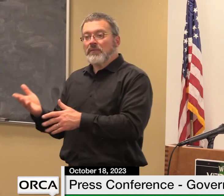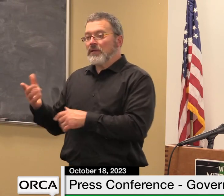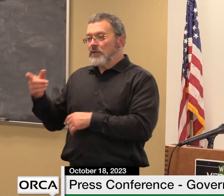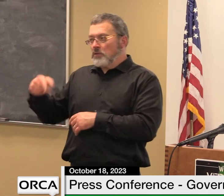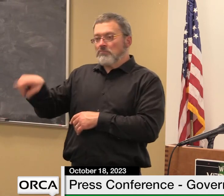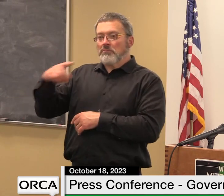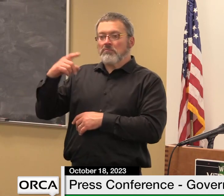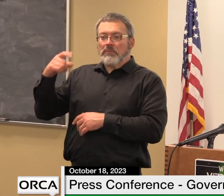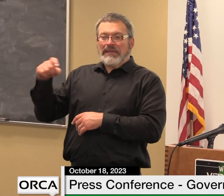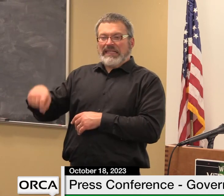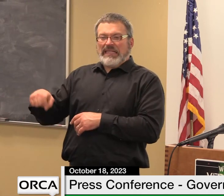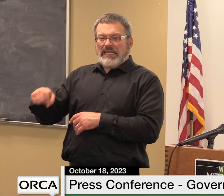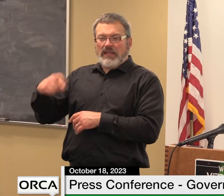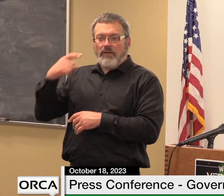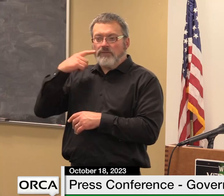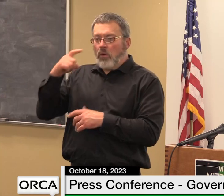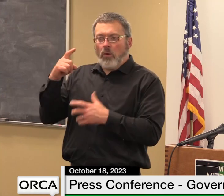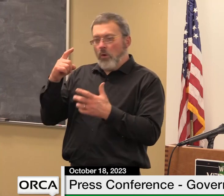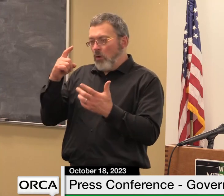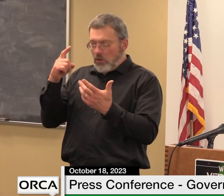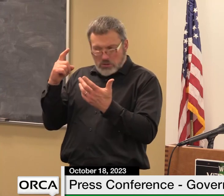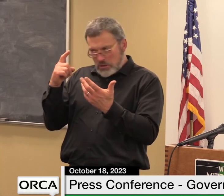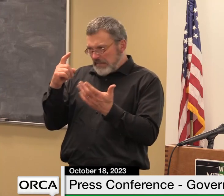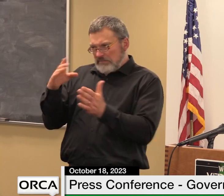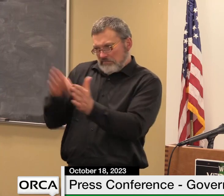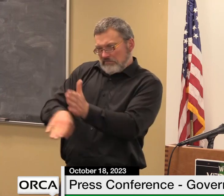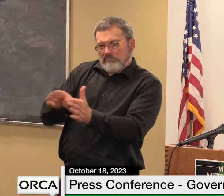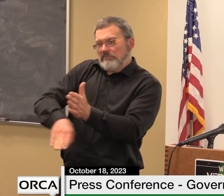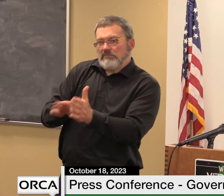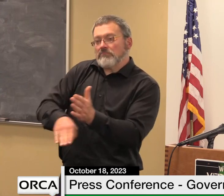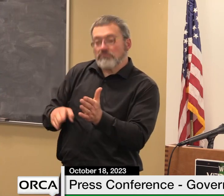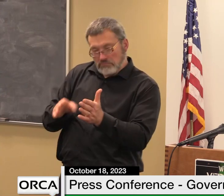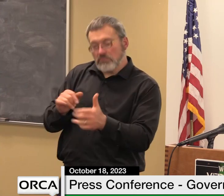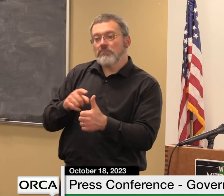on a dollar. To raise money,